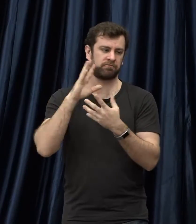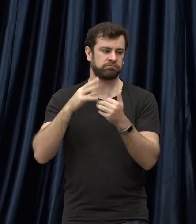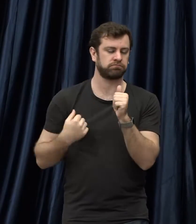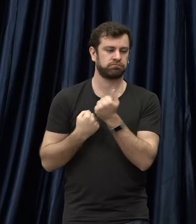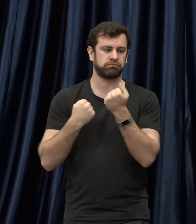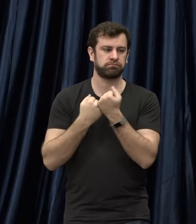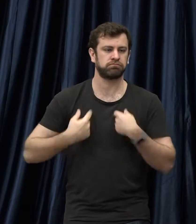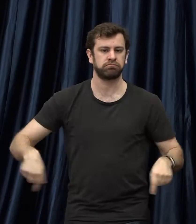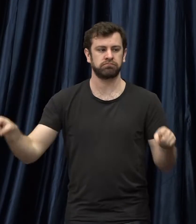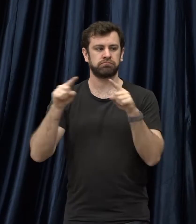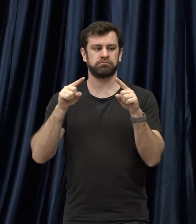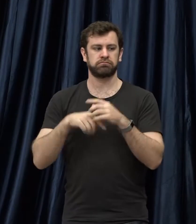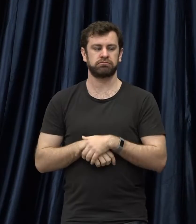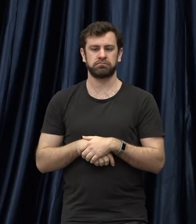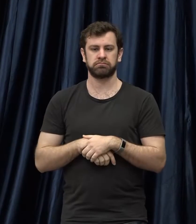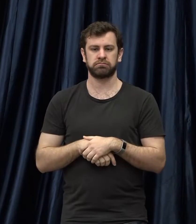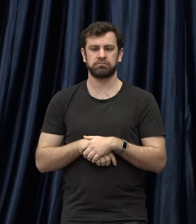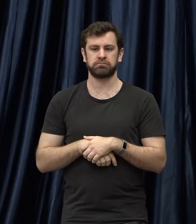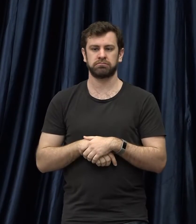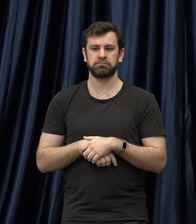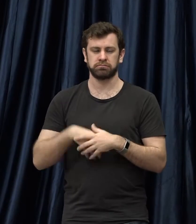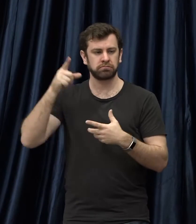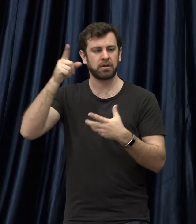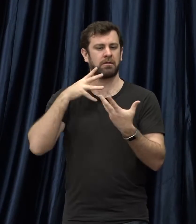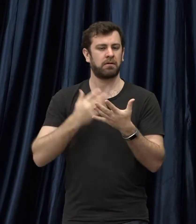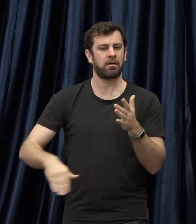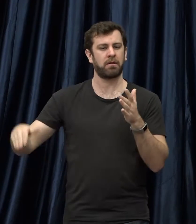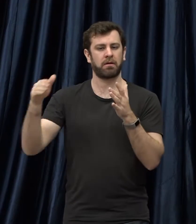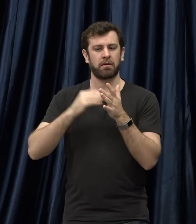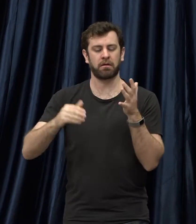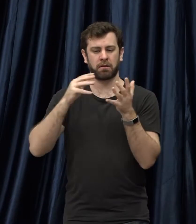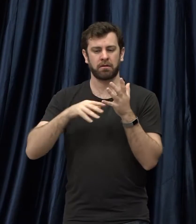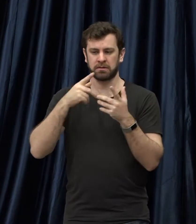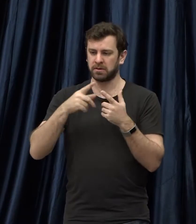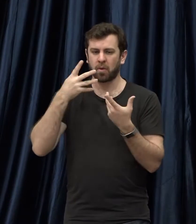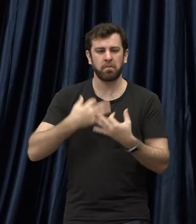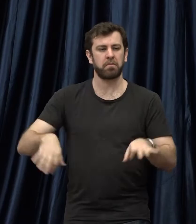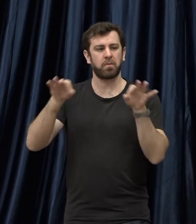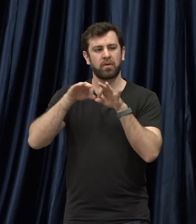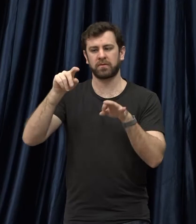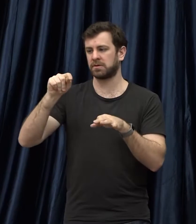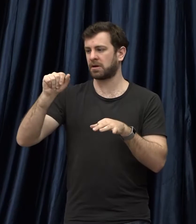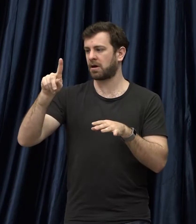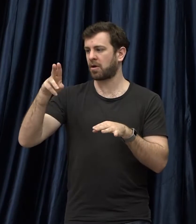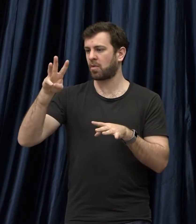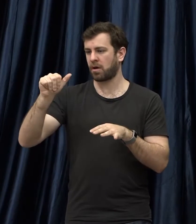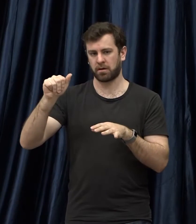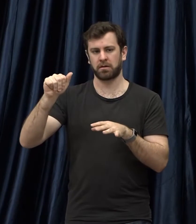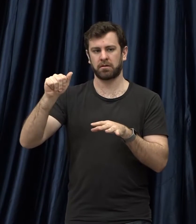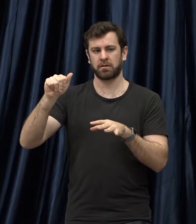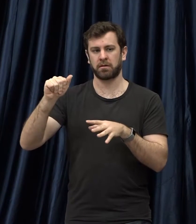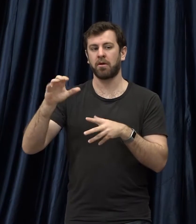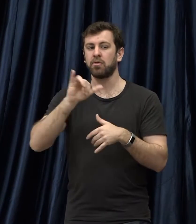Quran of the importance of taqwa and combined it with other qualities. In this particular verse in